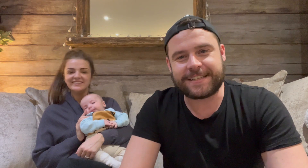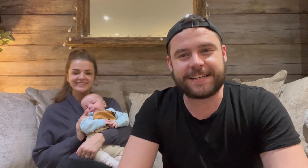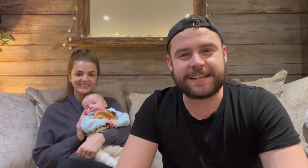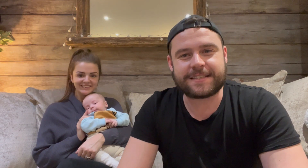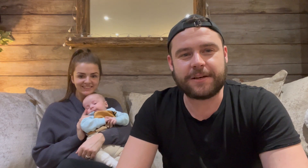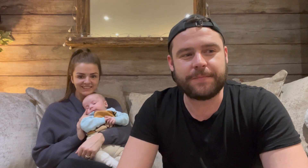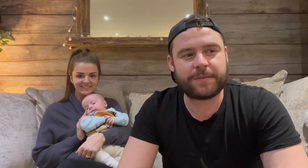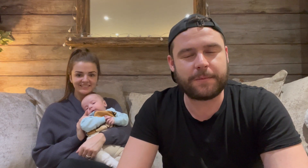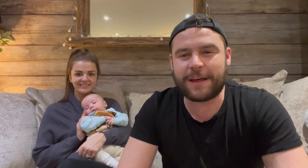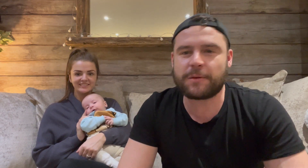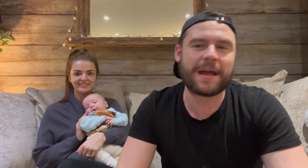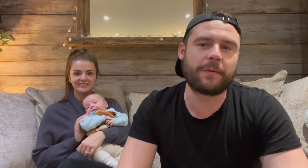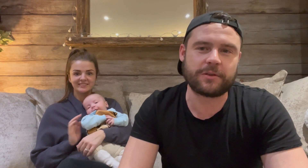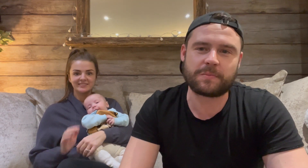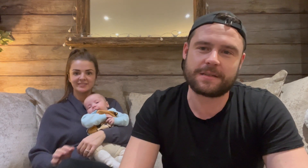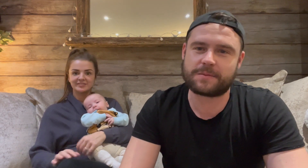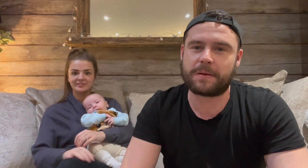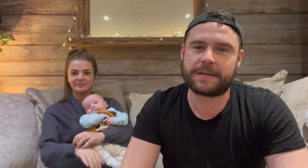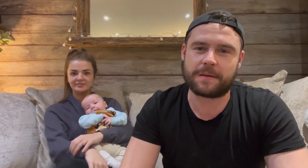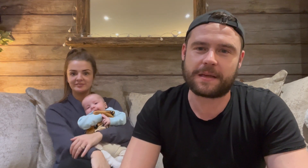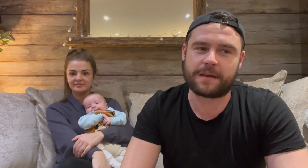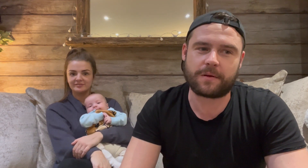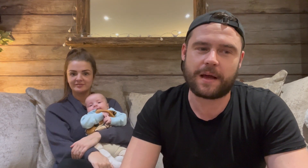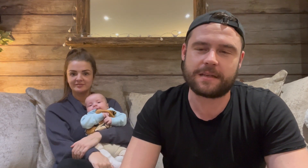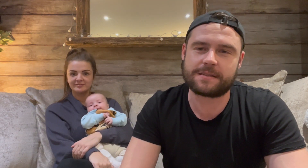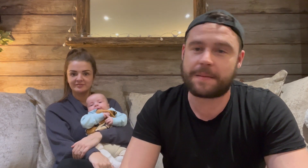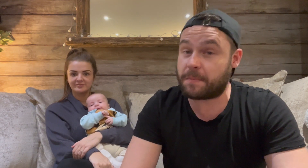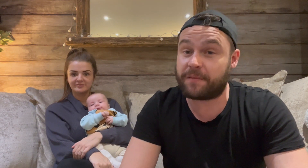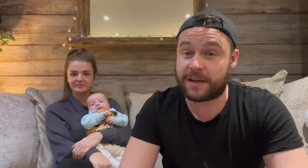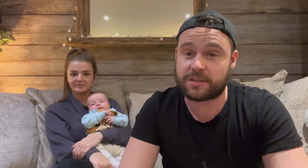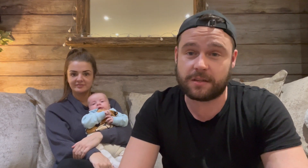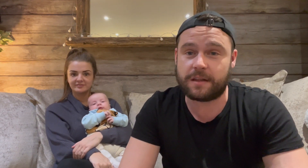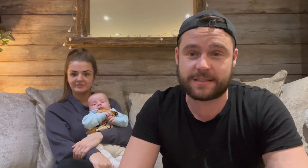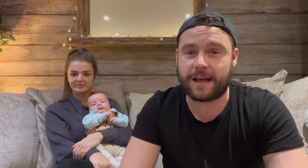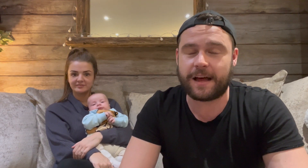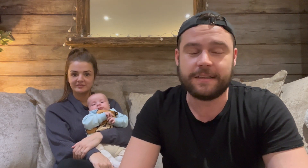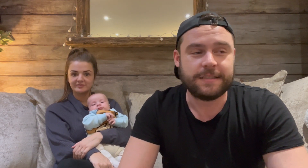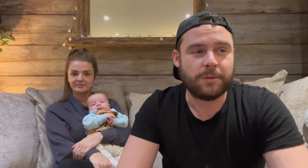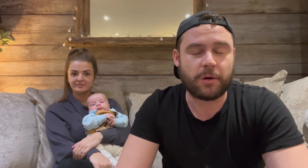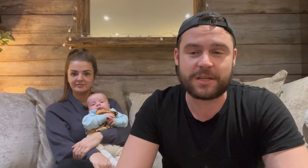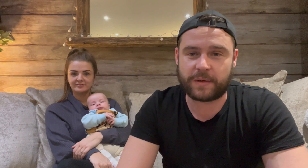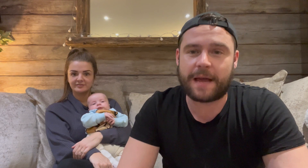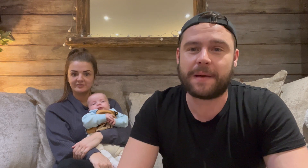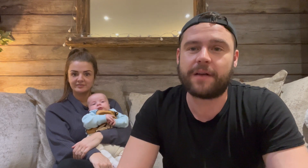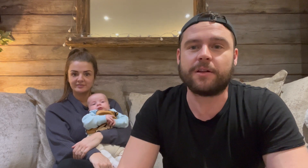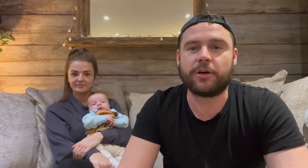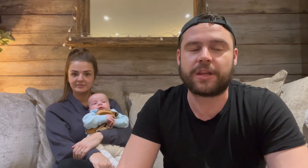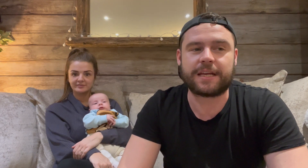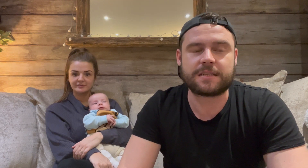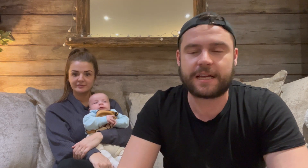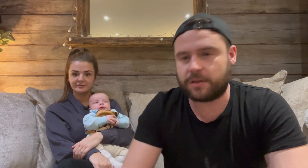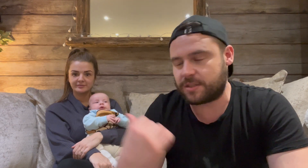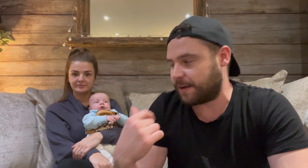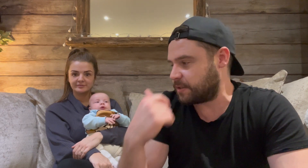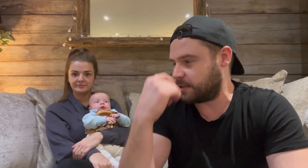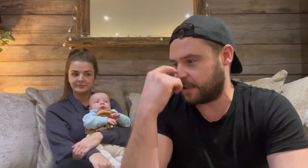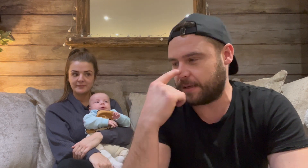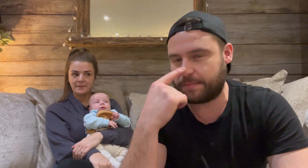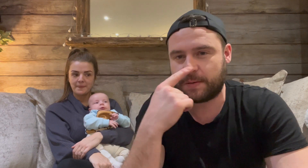in it. So you'll have to bear with us, because it's probably going to be quite semi-professional at the start. But as we get better and learn things, like I know Steph's doing a